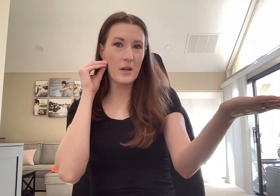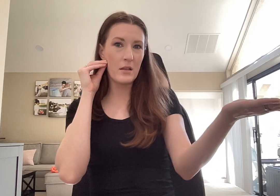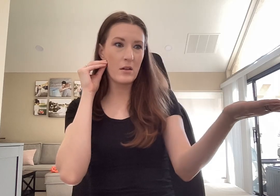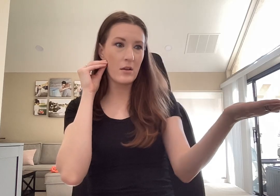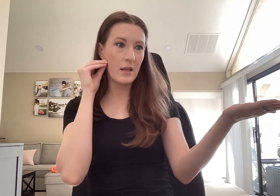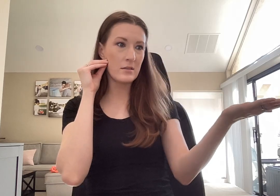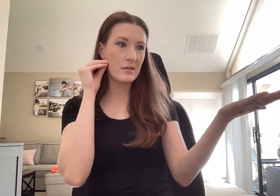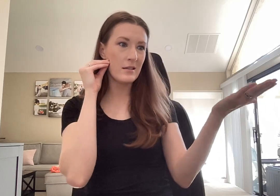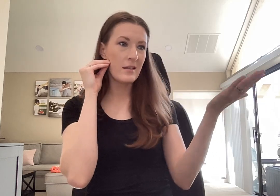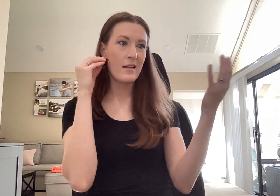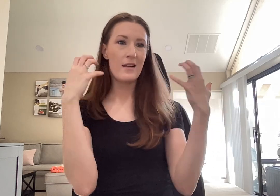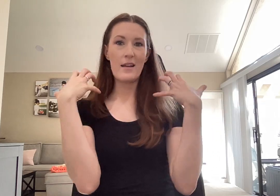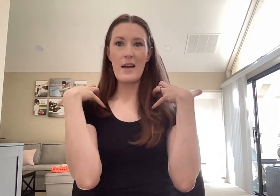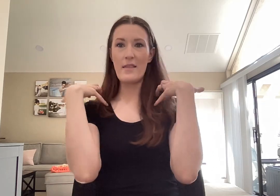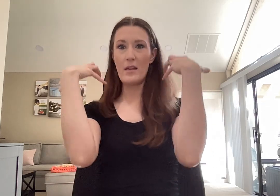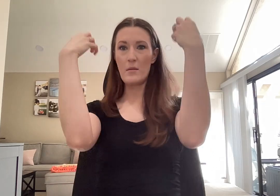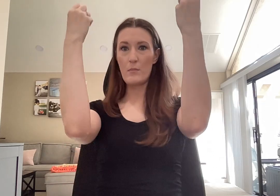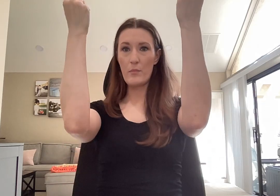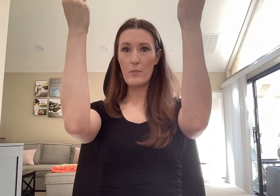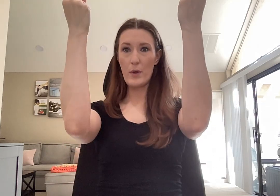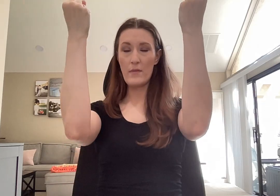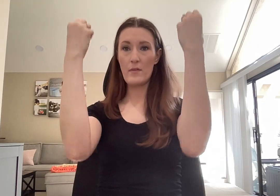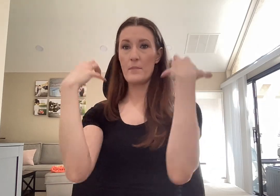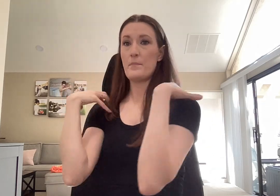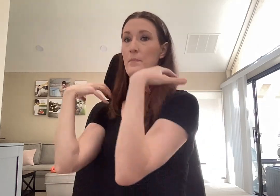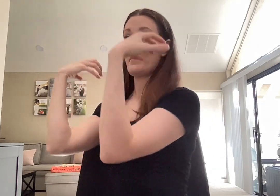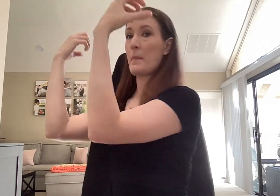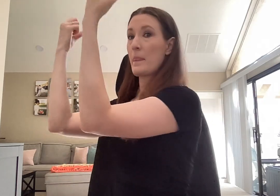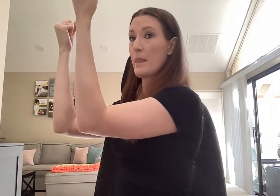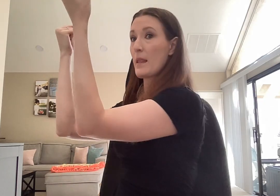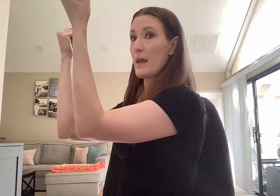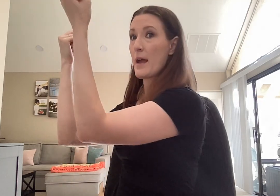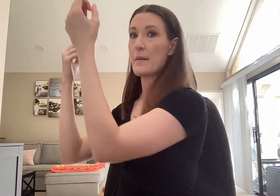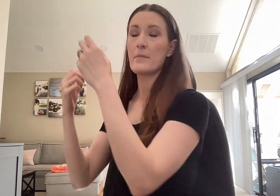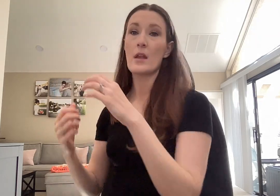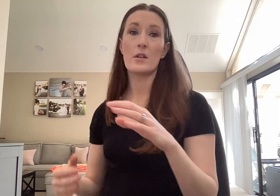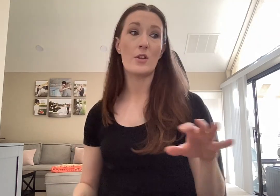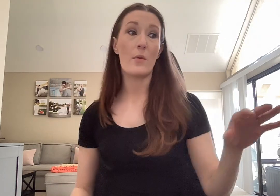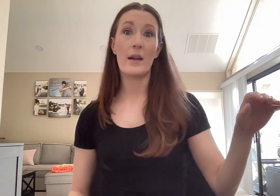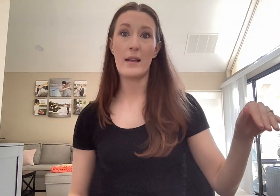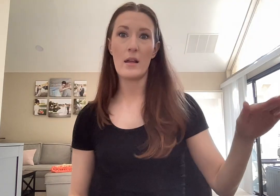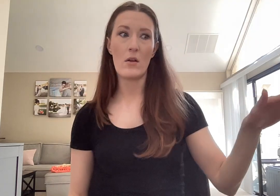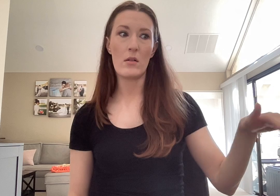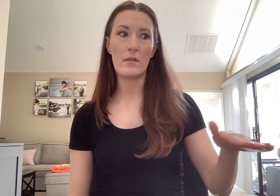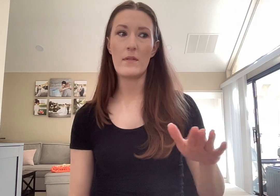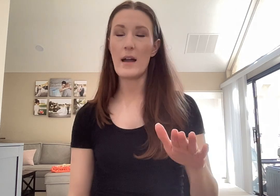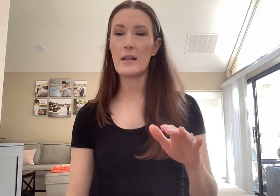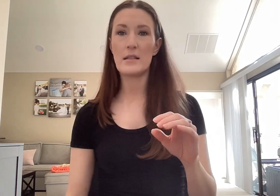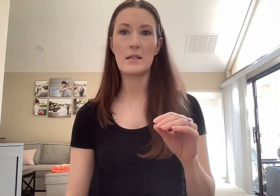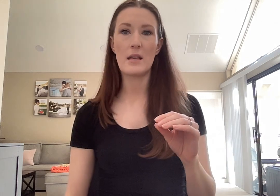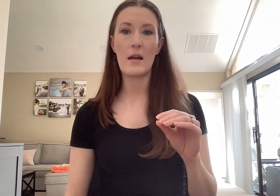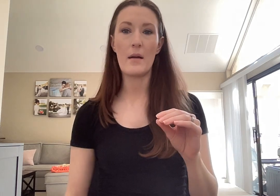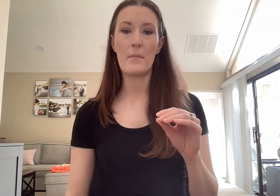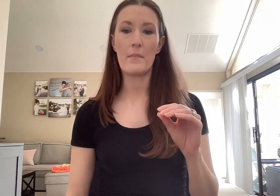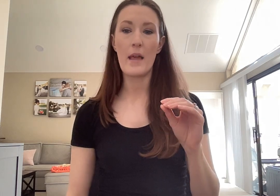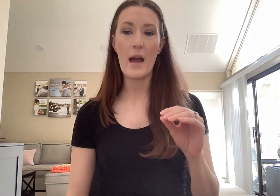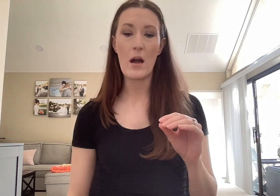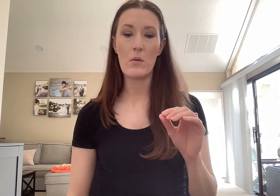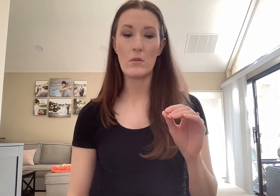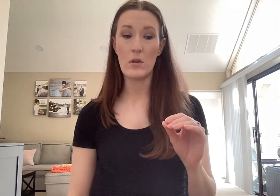in the audience, and then brave. Okay, so again, all of that is how long